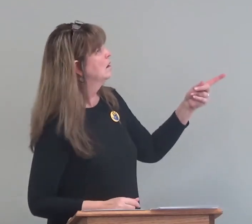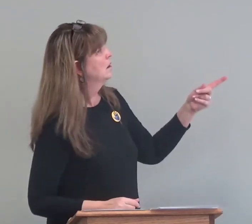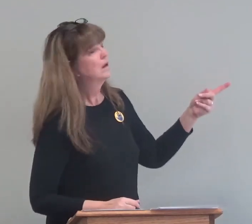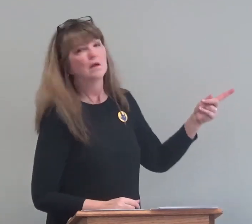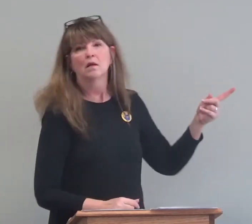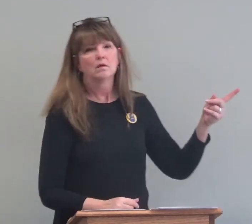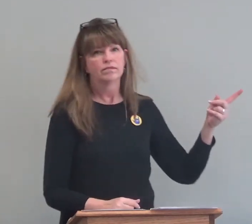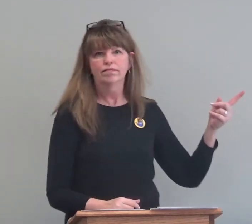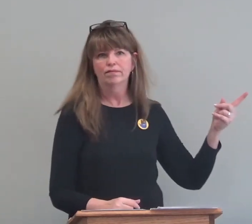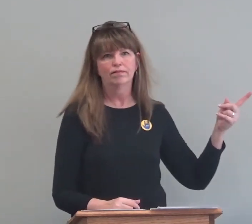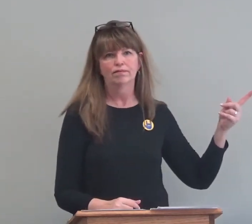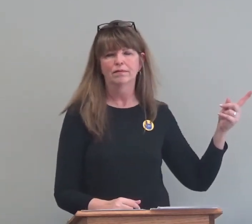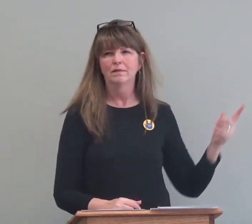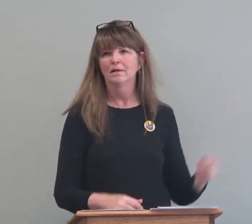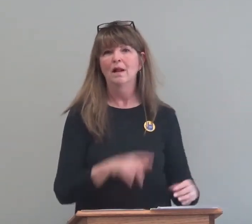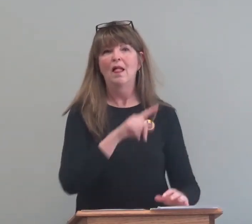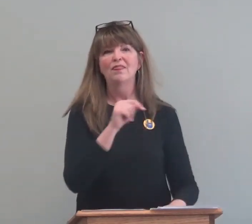And this was called the wrong tomb theory.